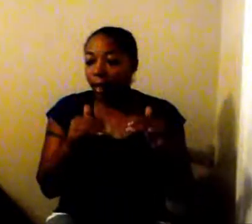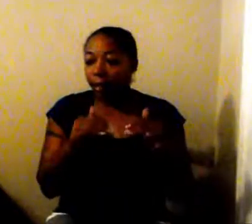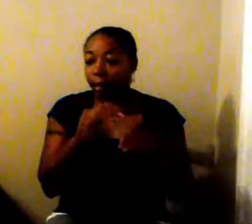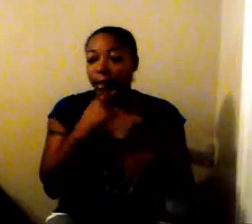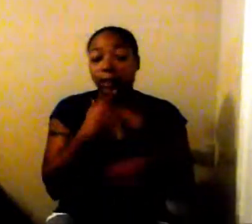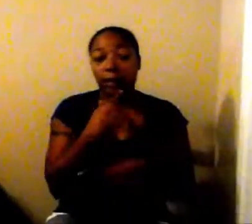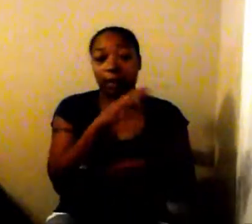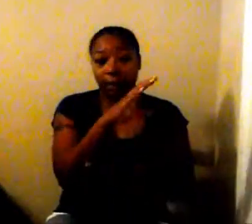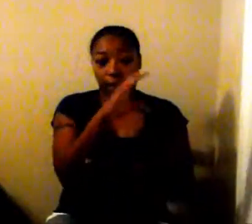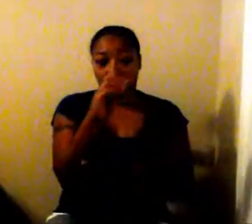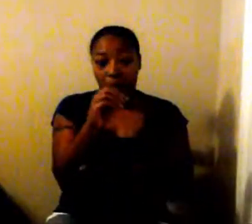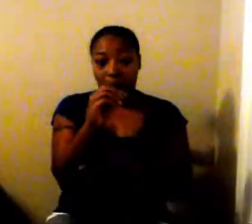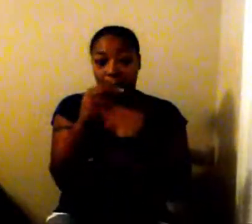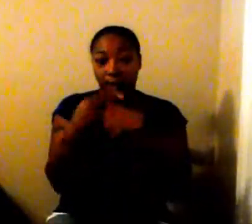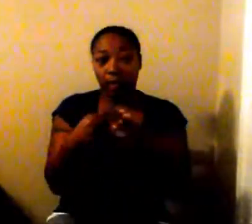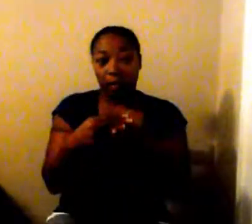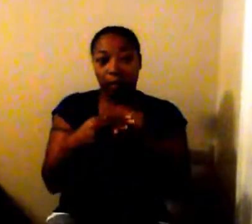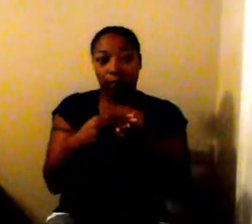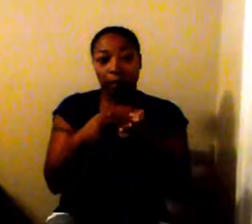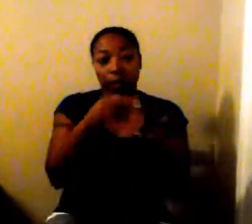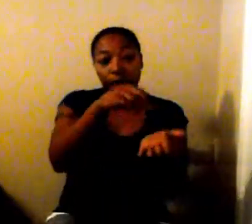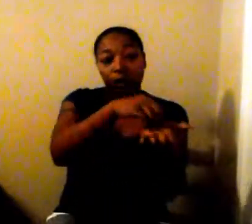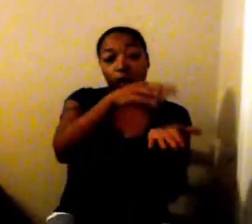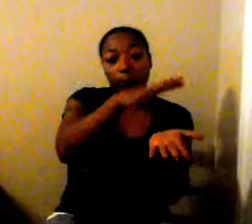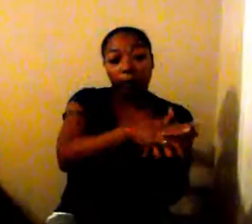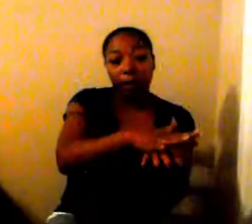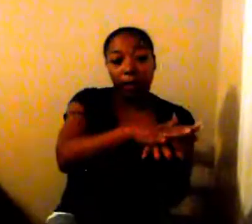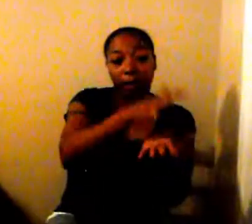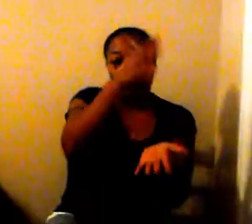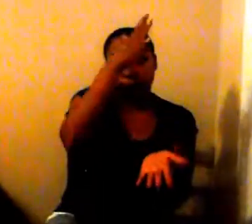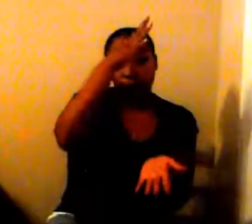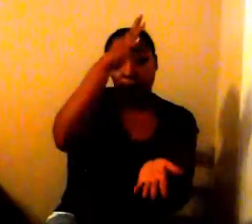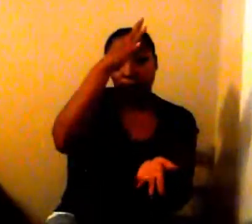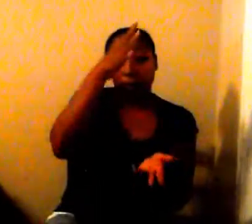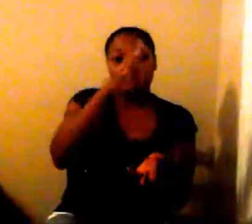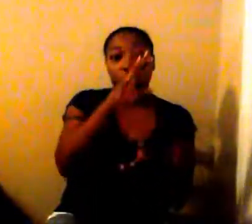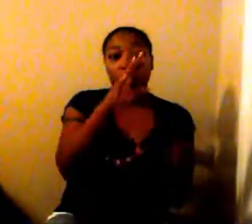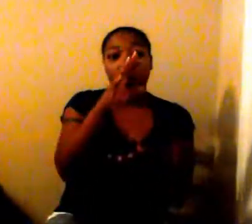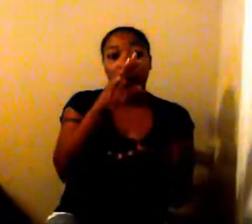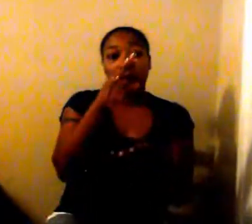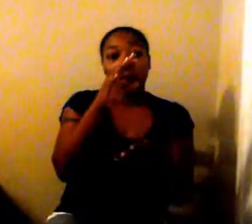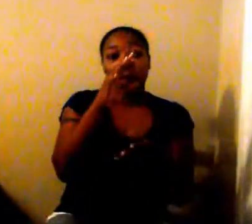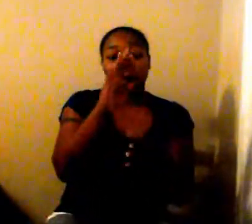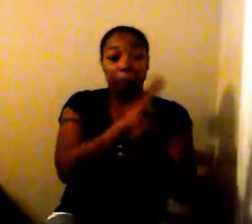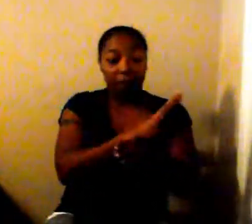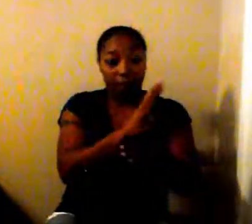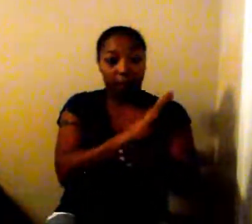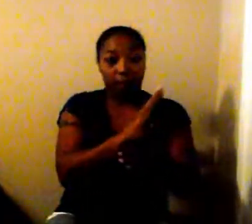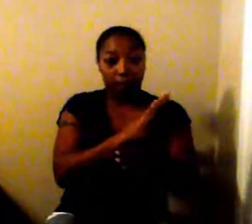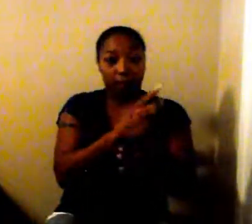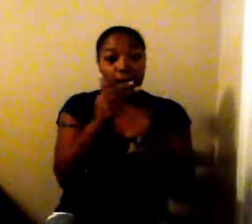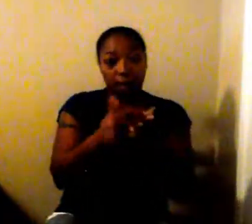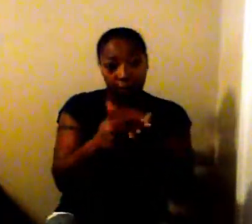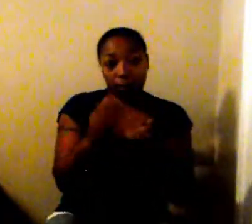Next, it says company name. You're going to put down your father's business name.